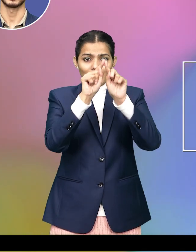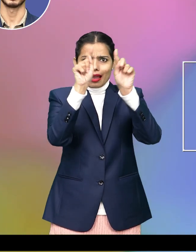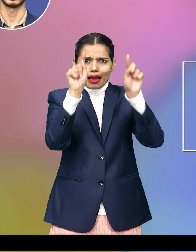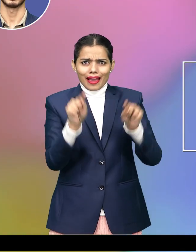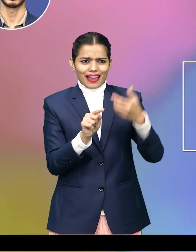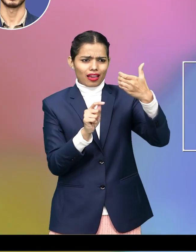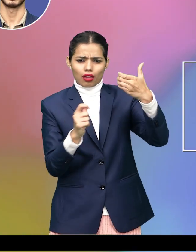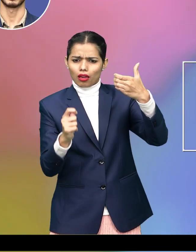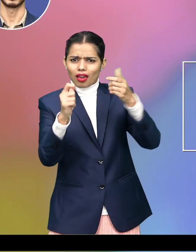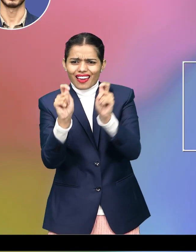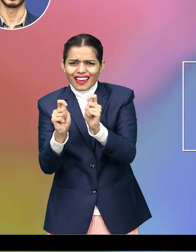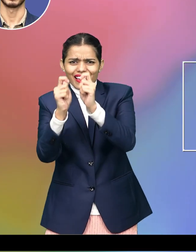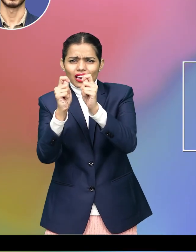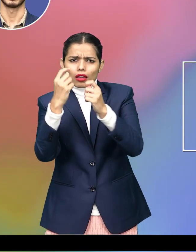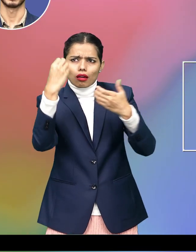conductor,